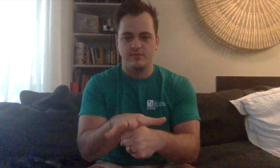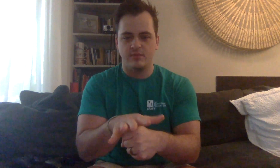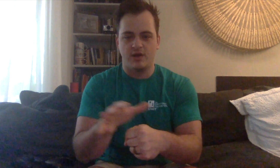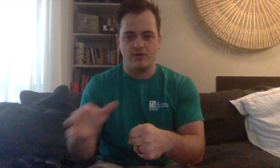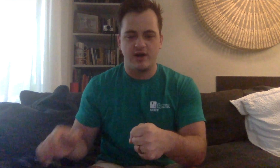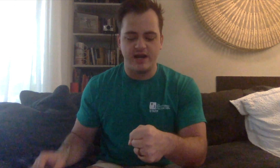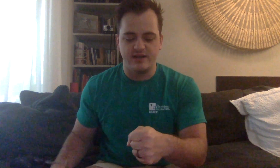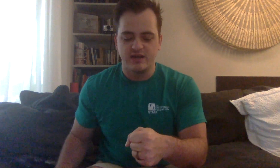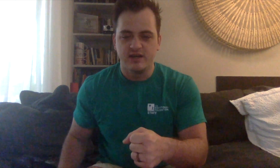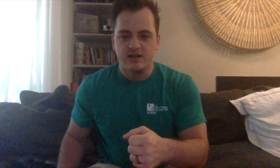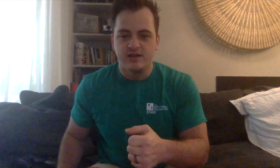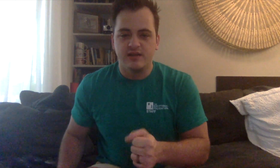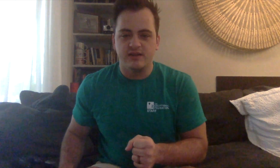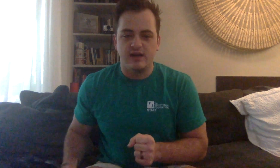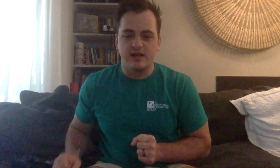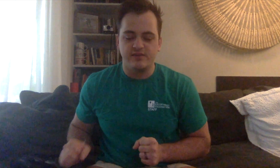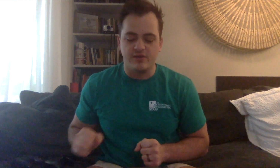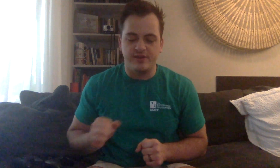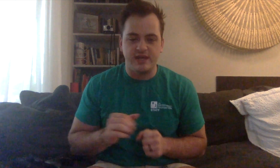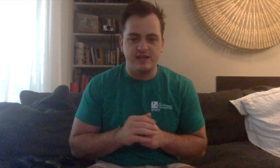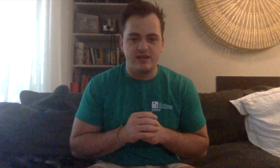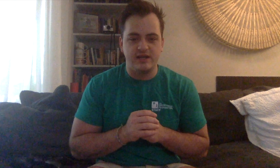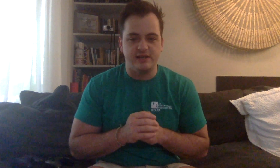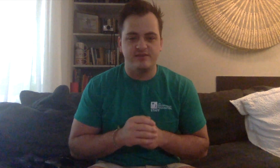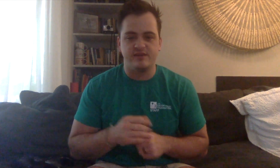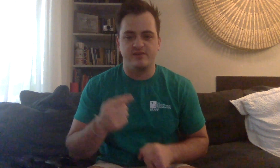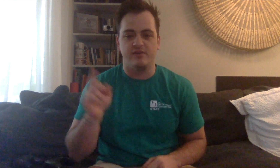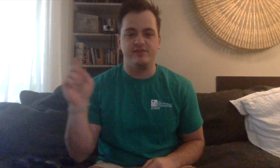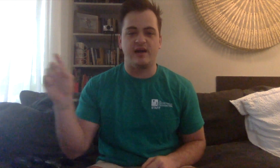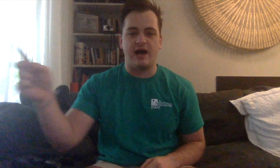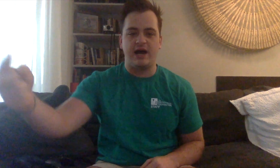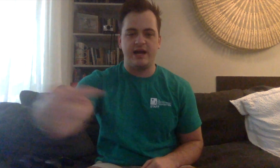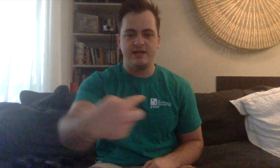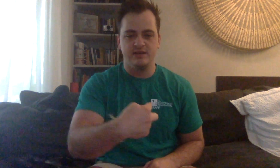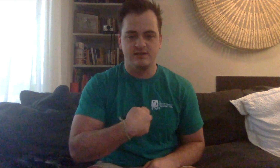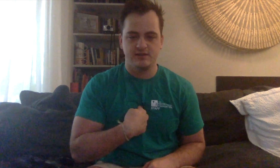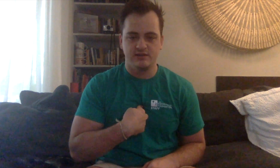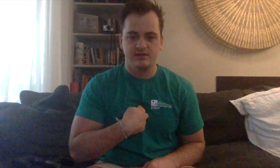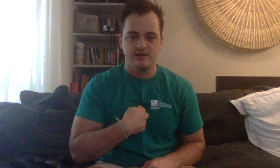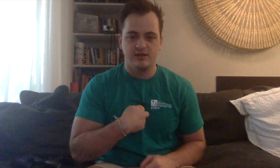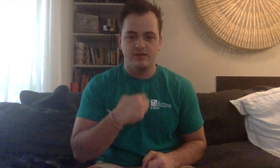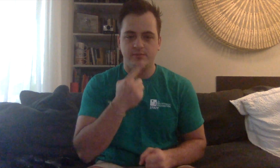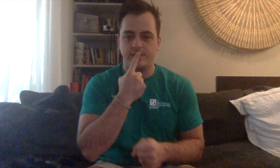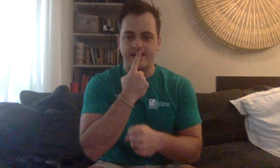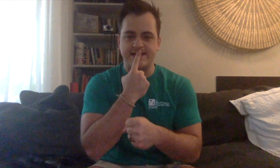All right. So then it's I pledge